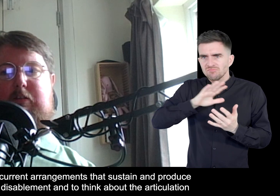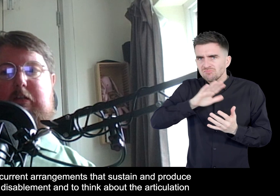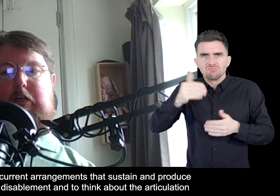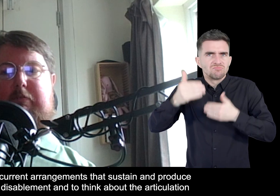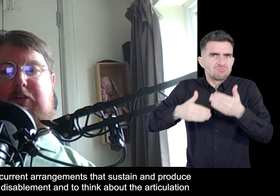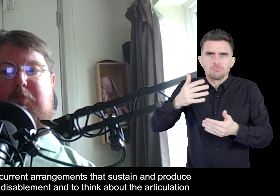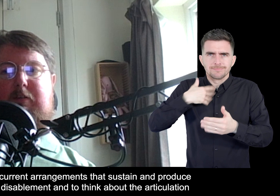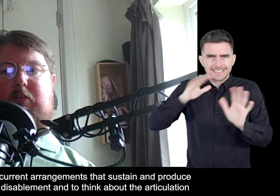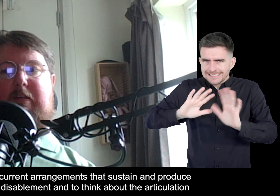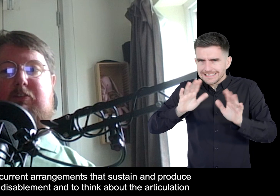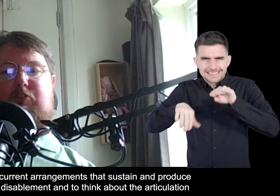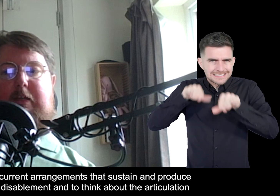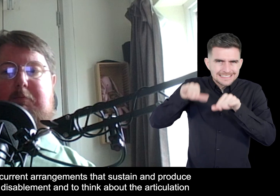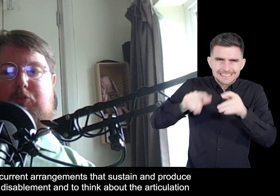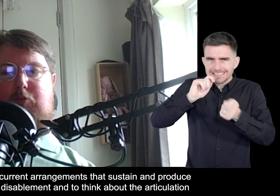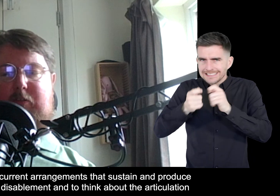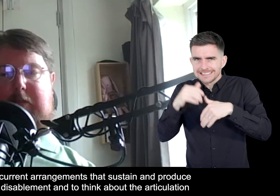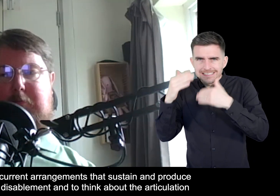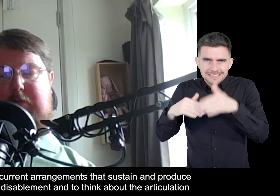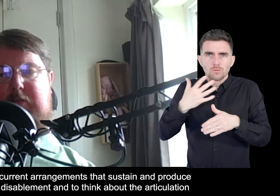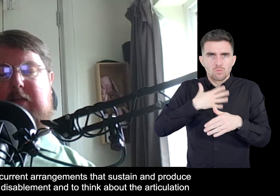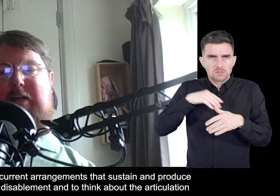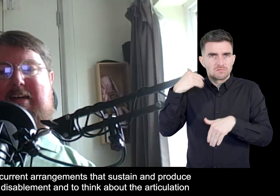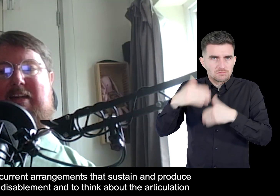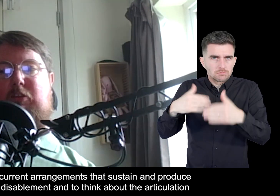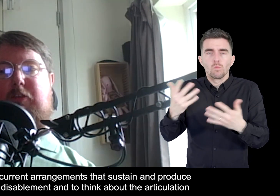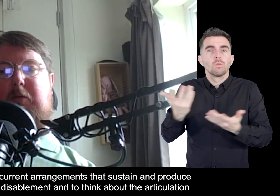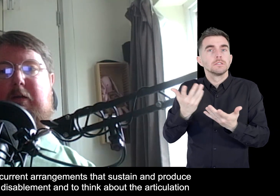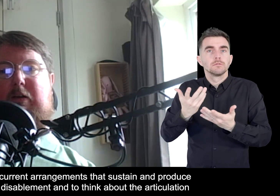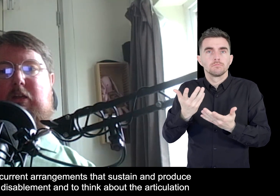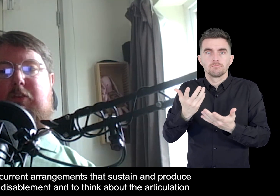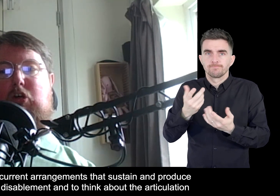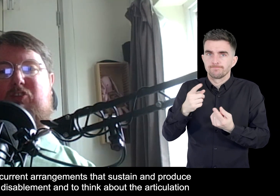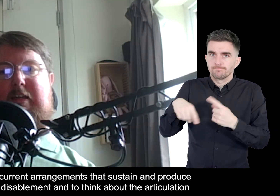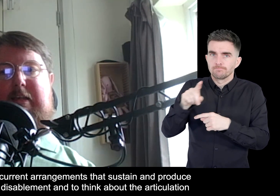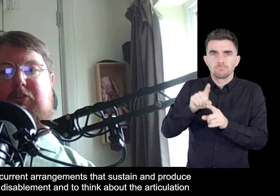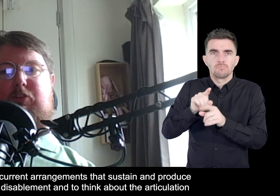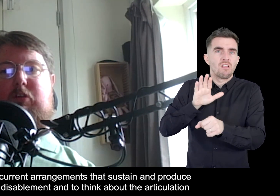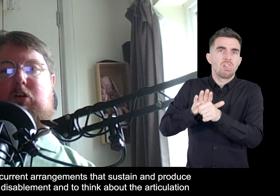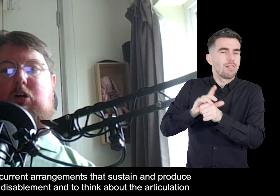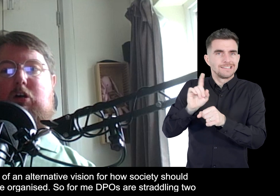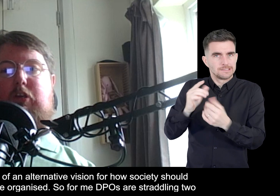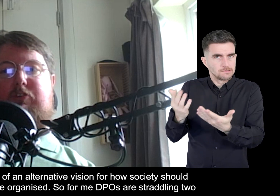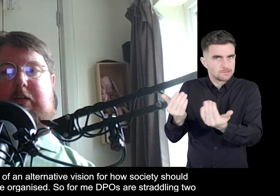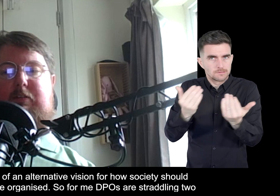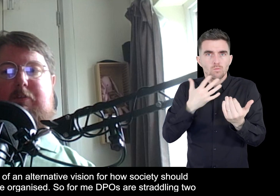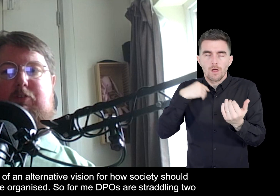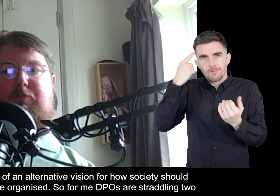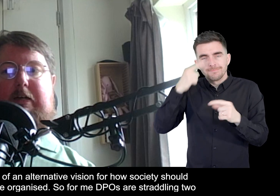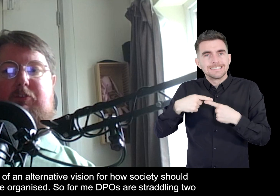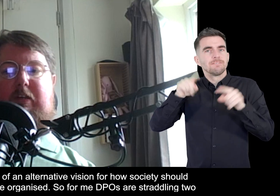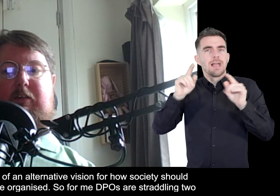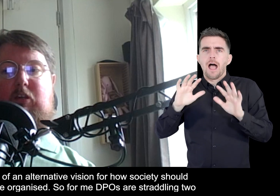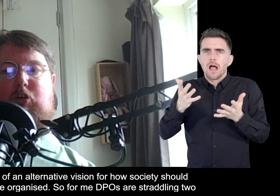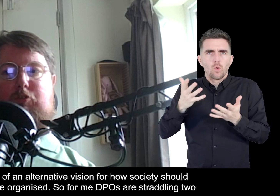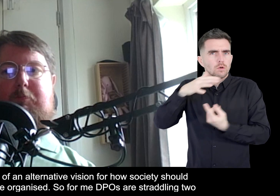current arrangements that sustain and produce disablement, and to think about the articulation of an alternative vision for